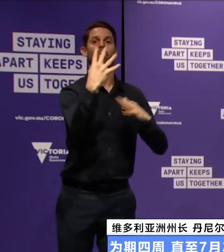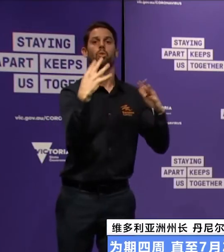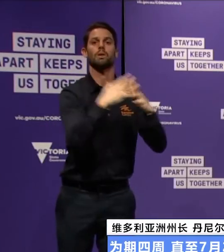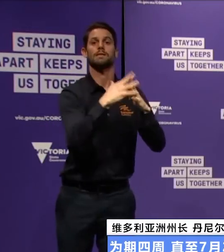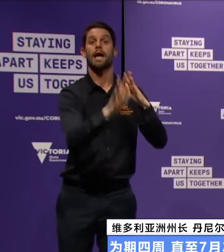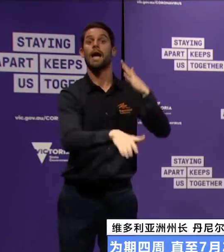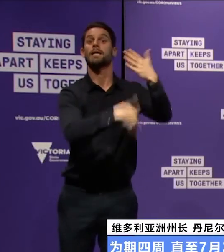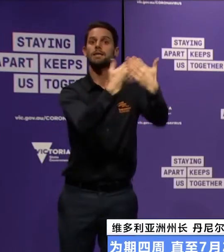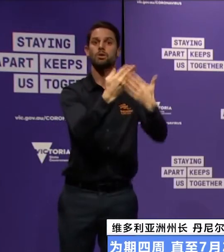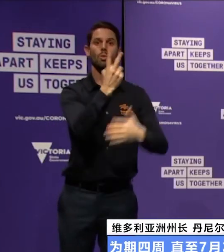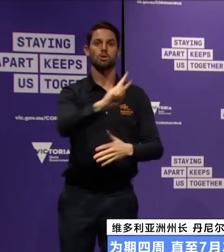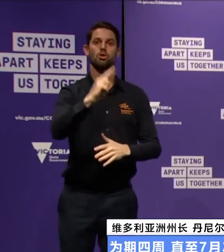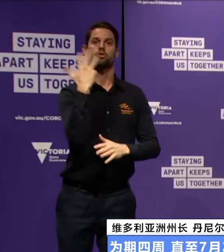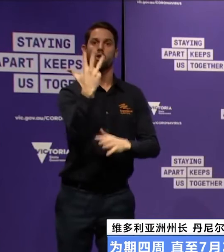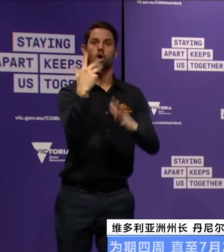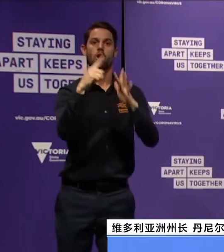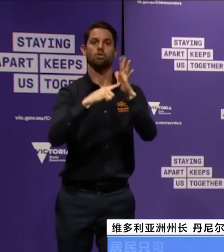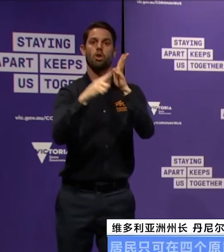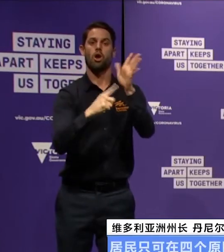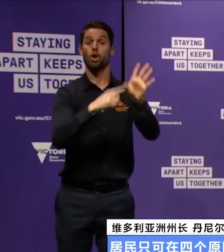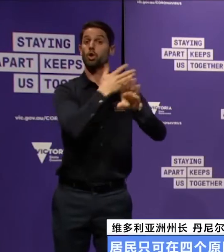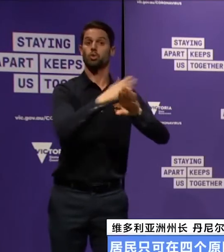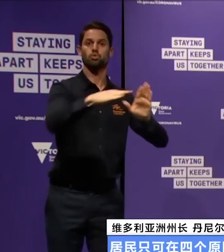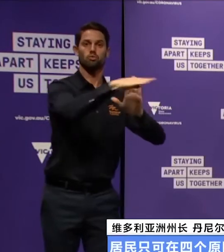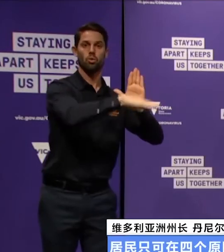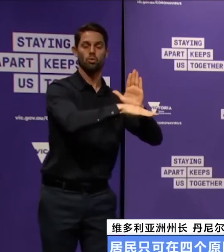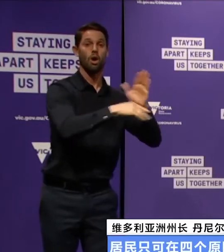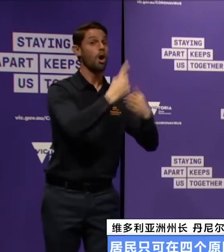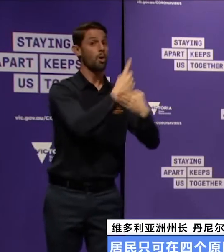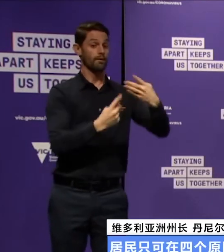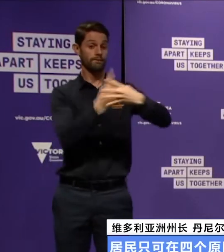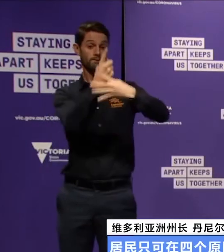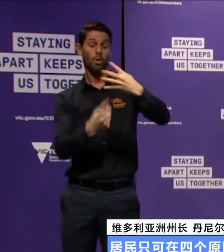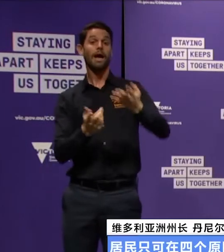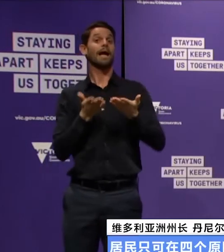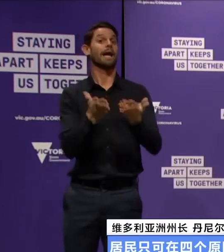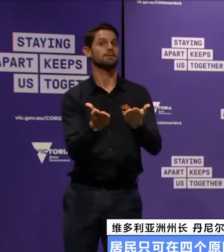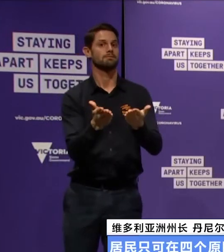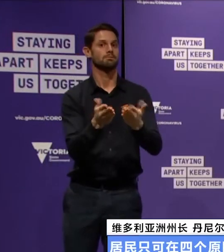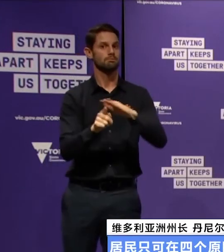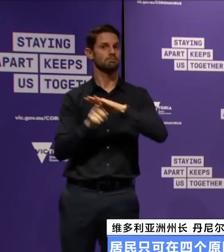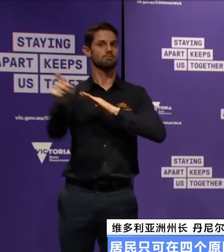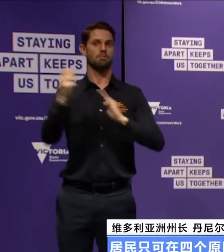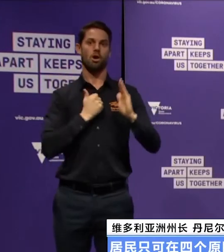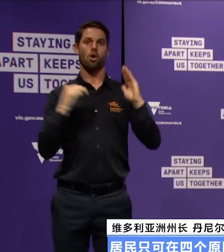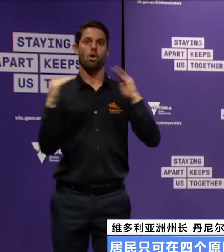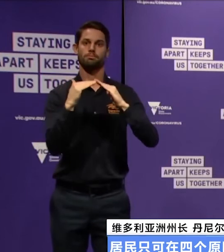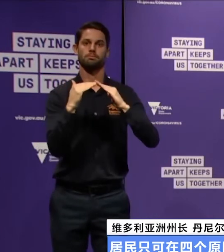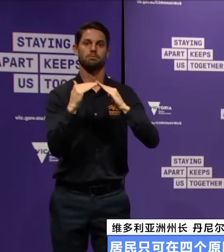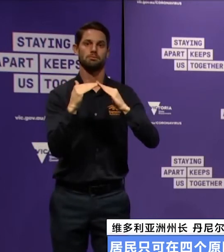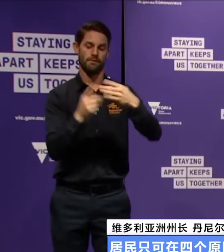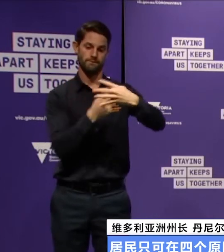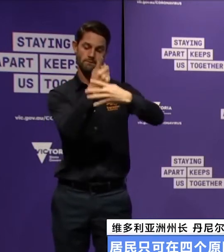the 29th of July. There will only be 4 reasons that you are permitted to leave your house, and only if